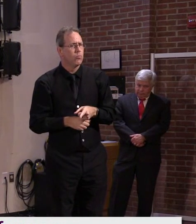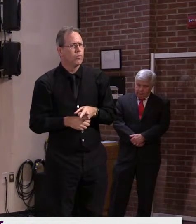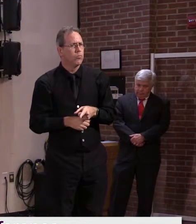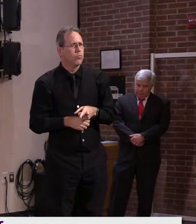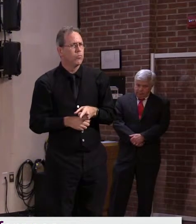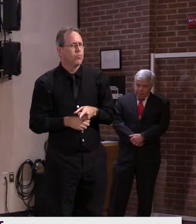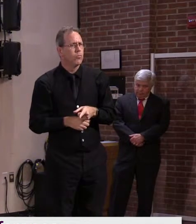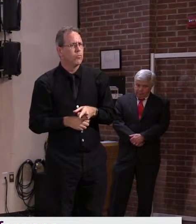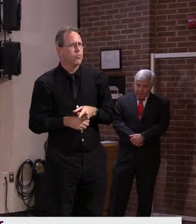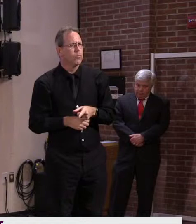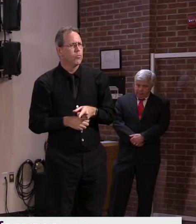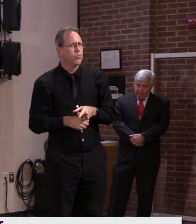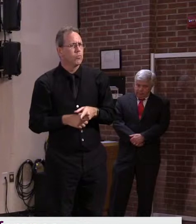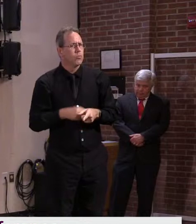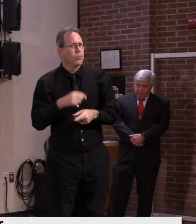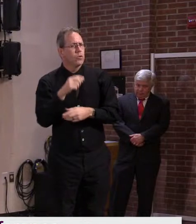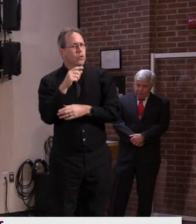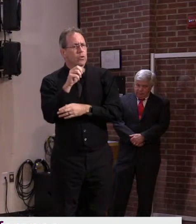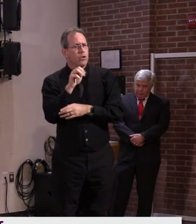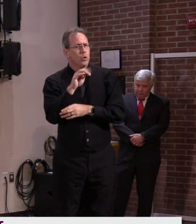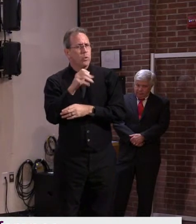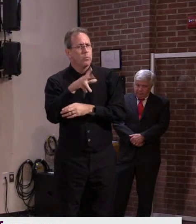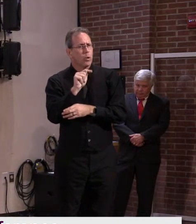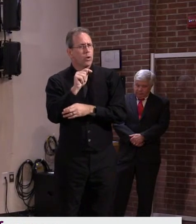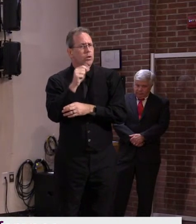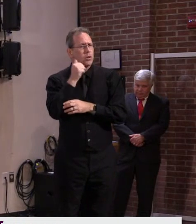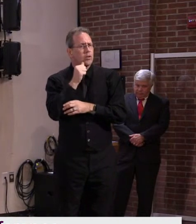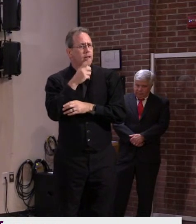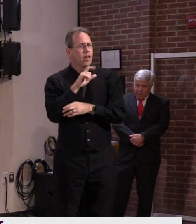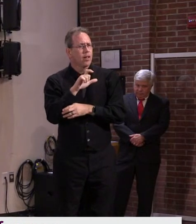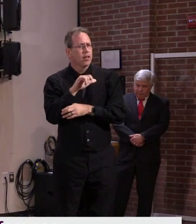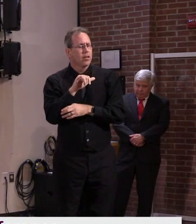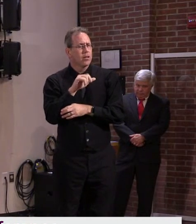Ed Barber, Newport Daily Express.